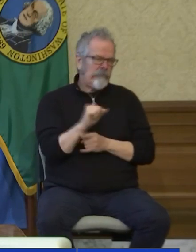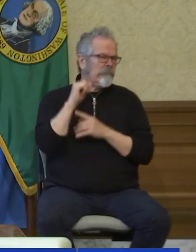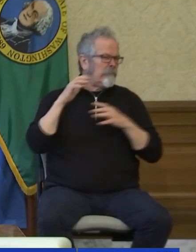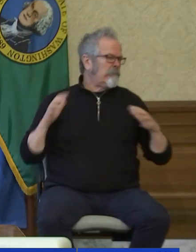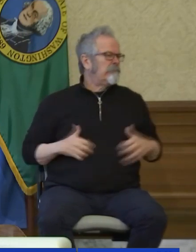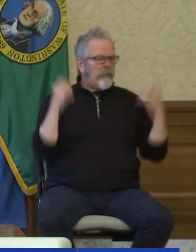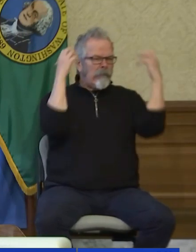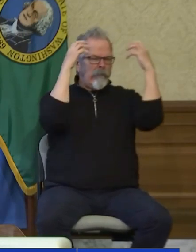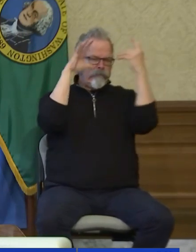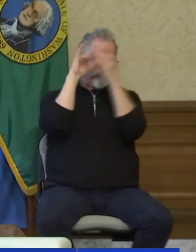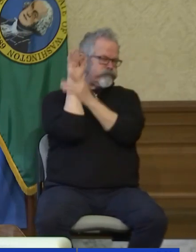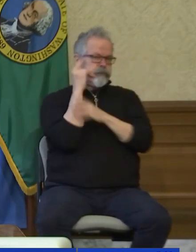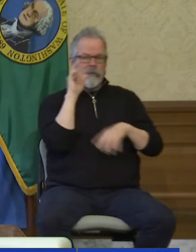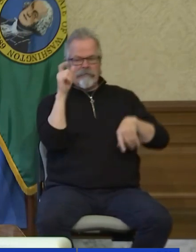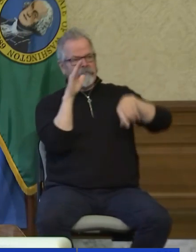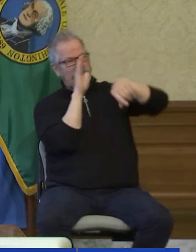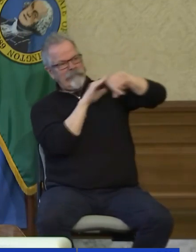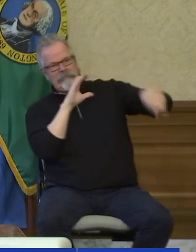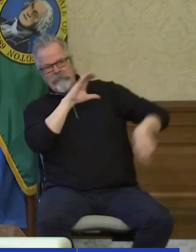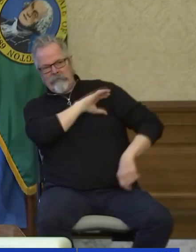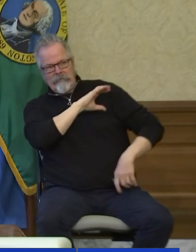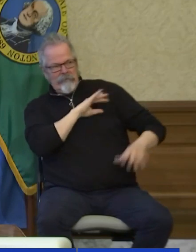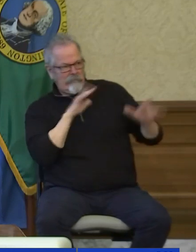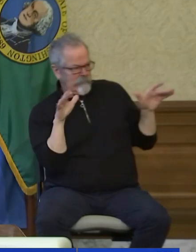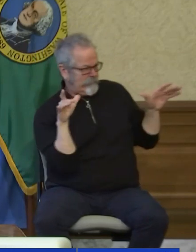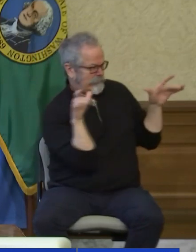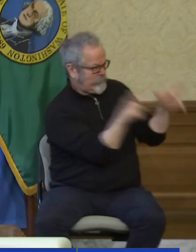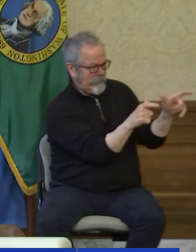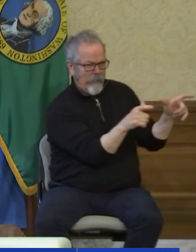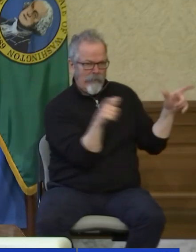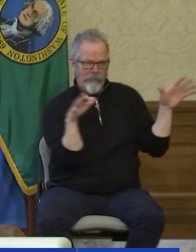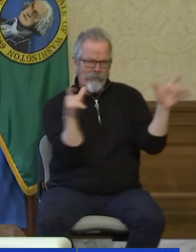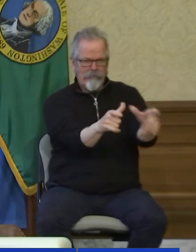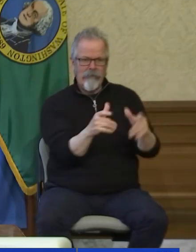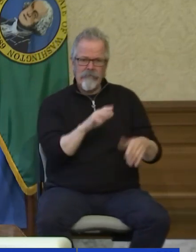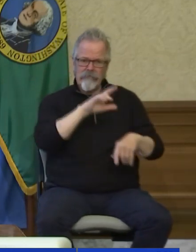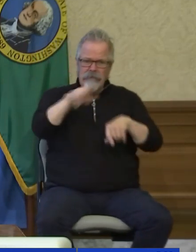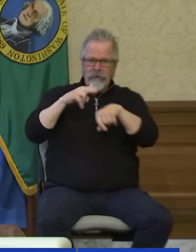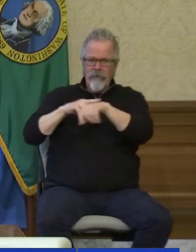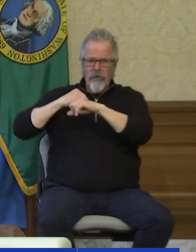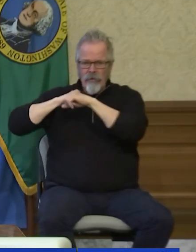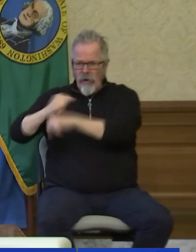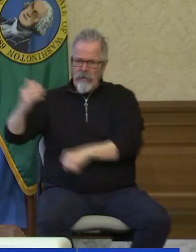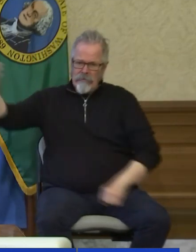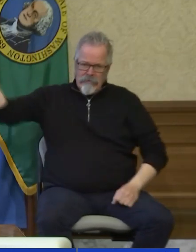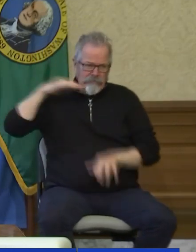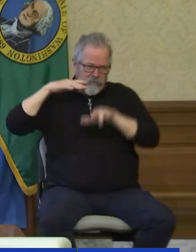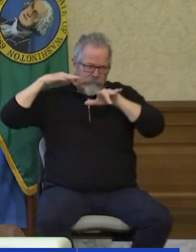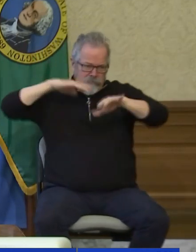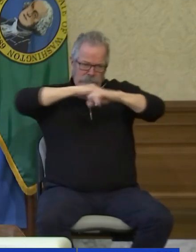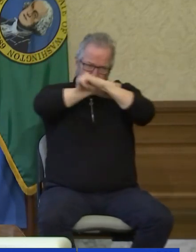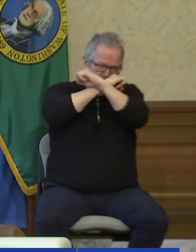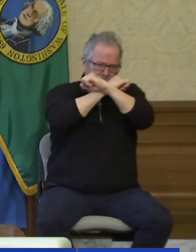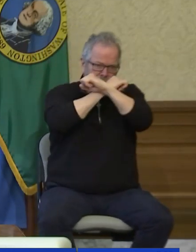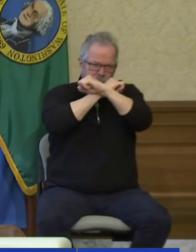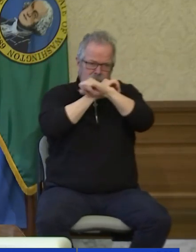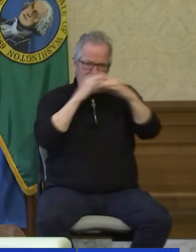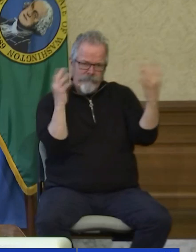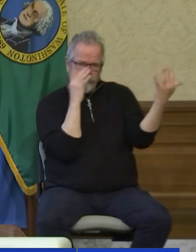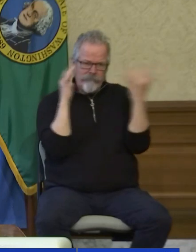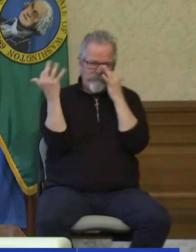of Washingtonians don't want to see their relatives die of the COVID virus. The vast number